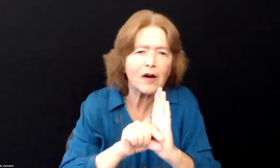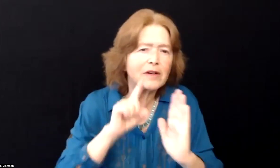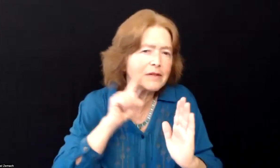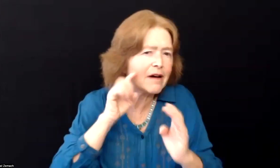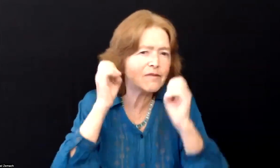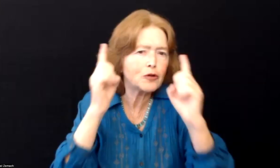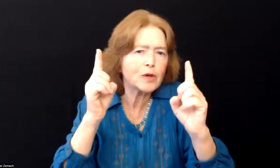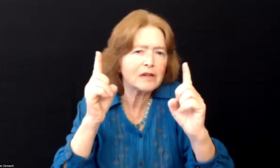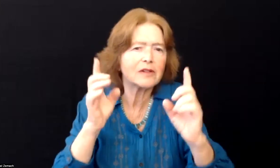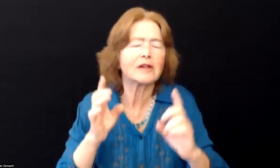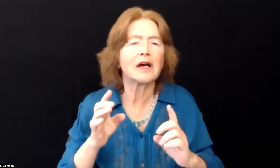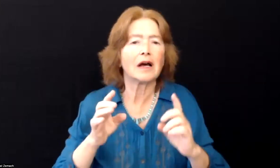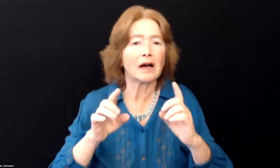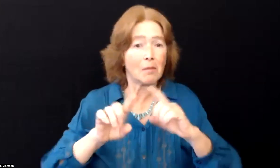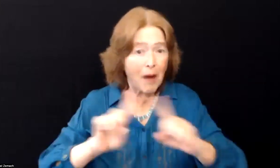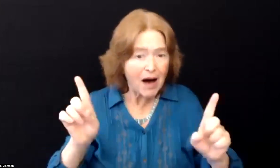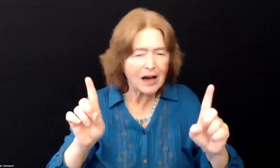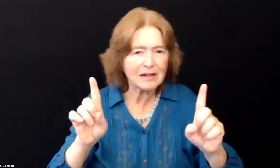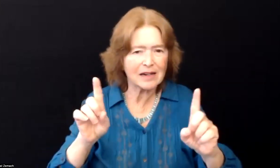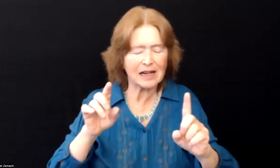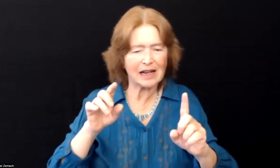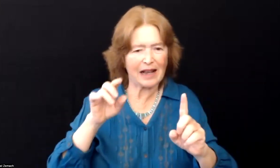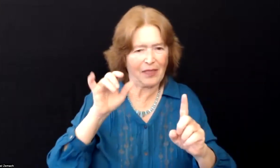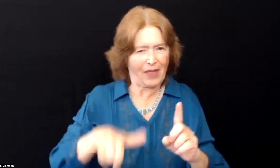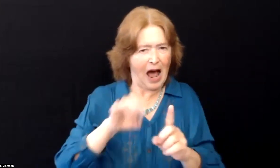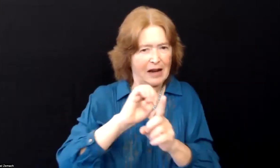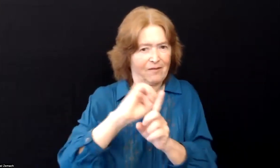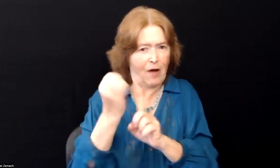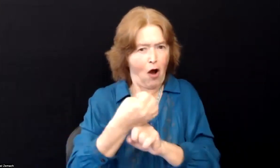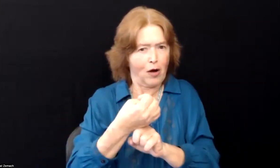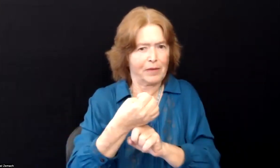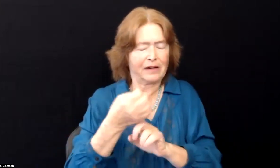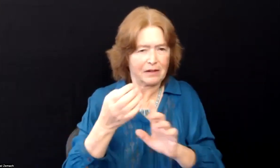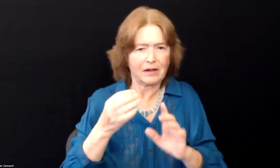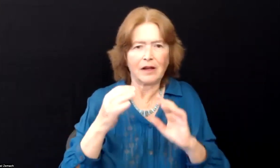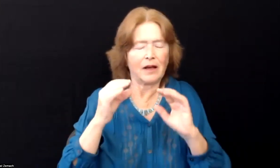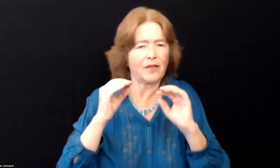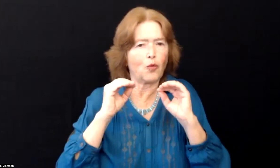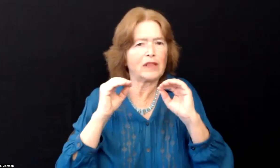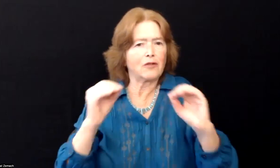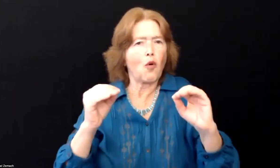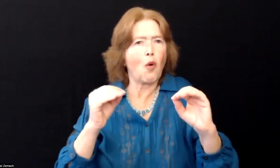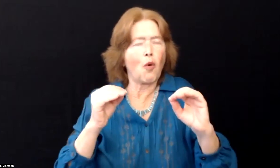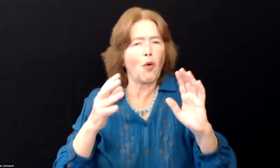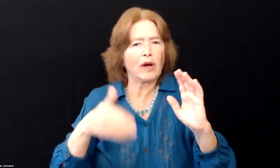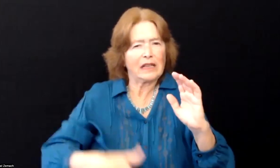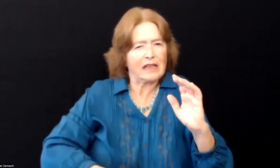therapists don't have, and teachers don't have a background in deaf education. And in that environment, there was